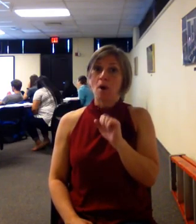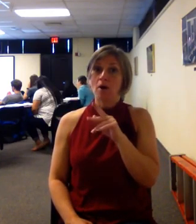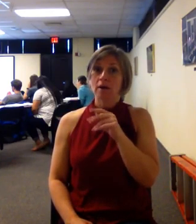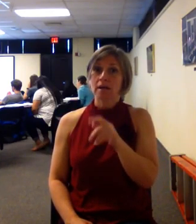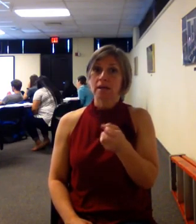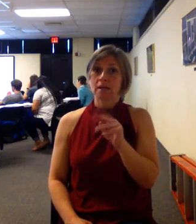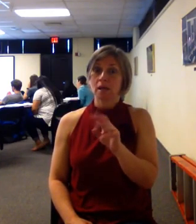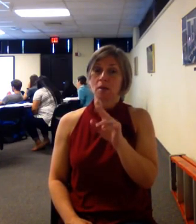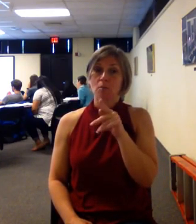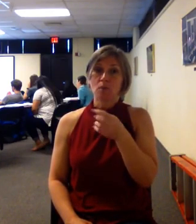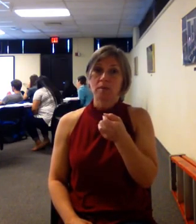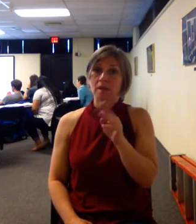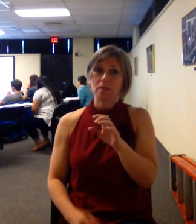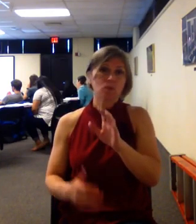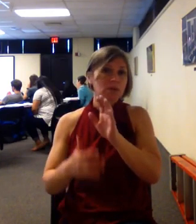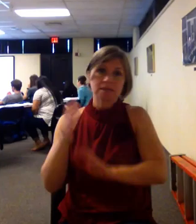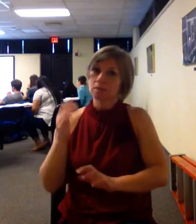have subtracted out the 3%.